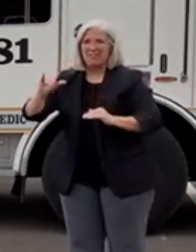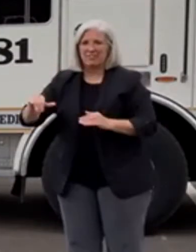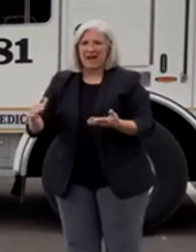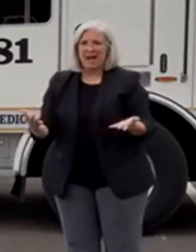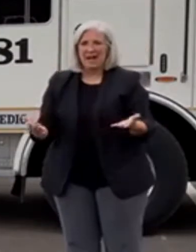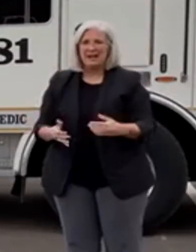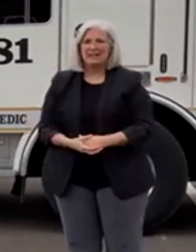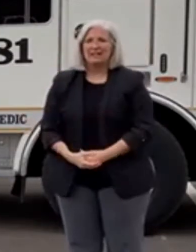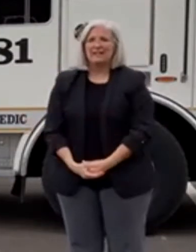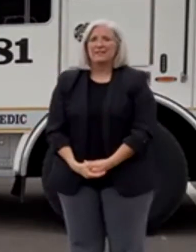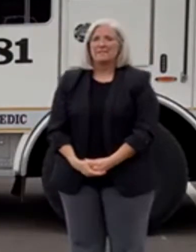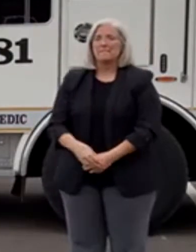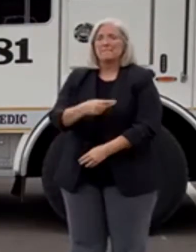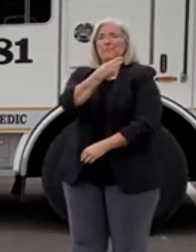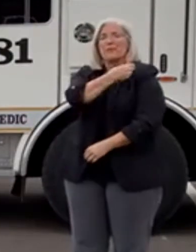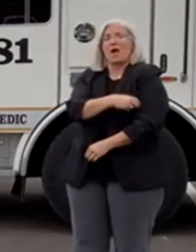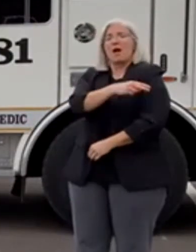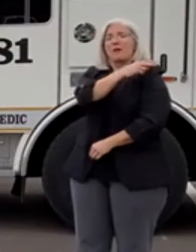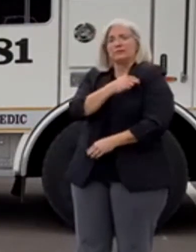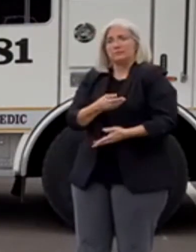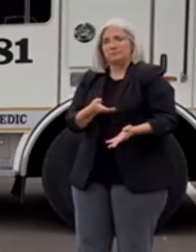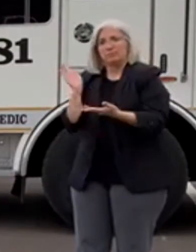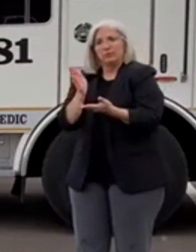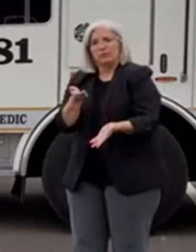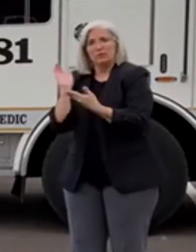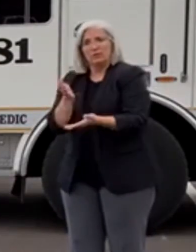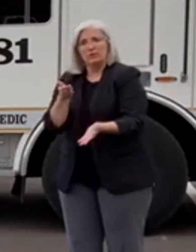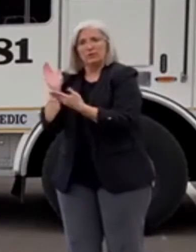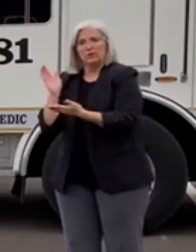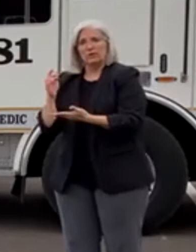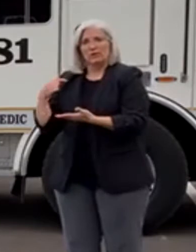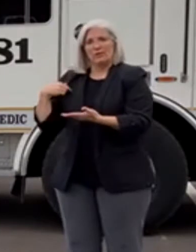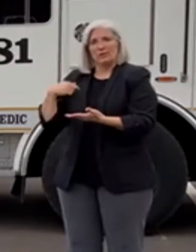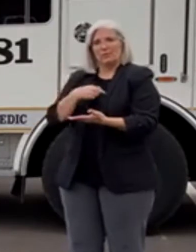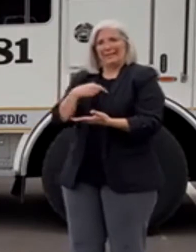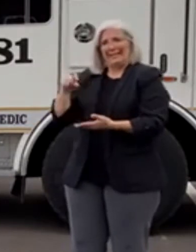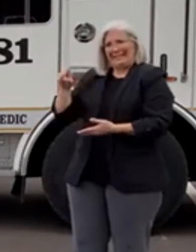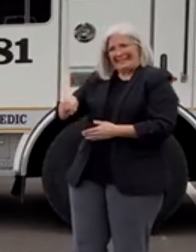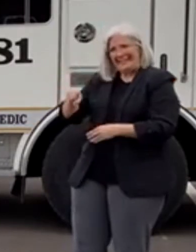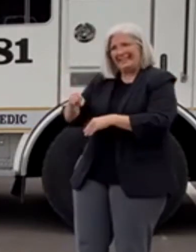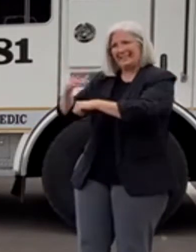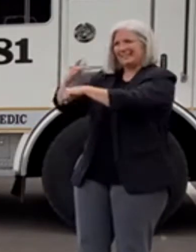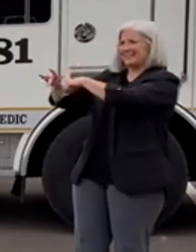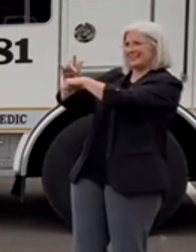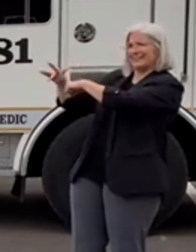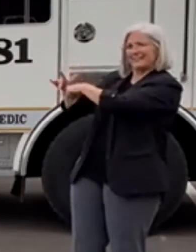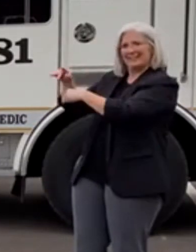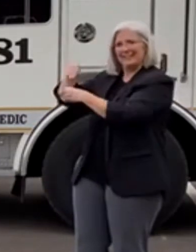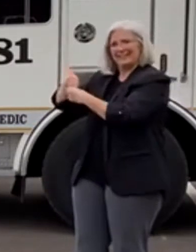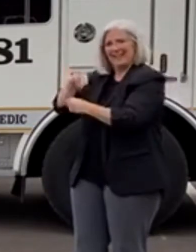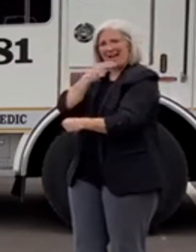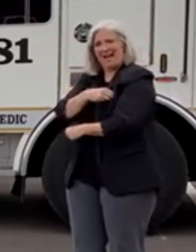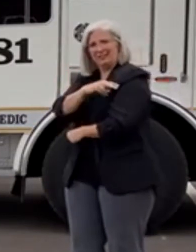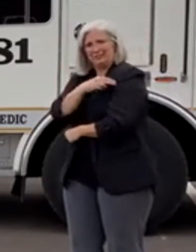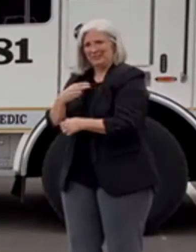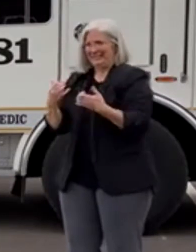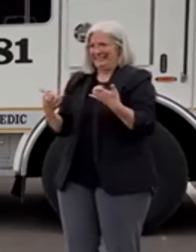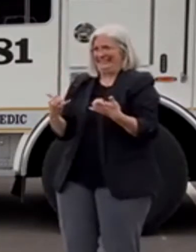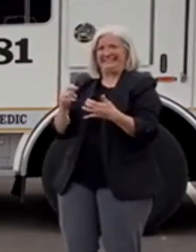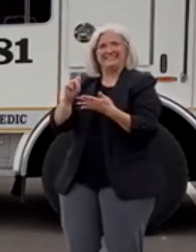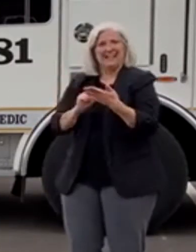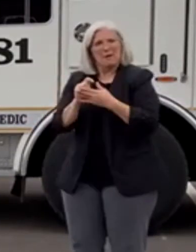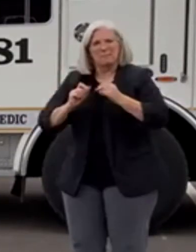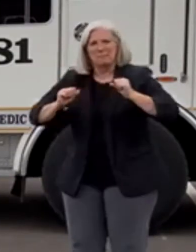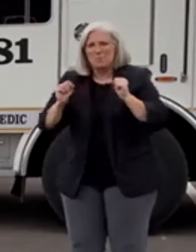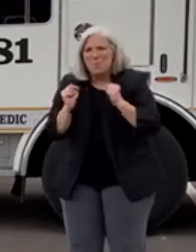Hospitalizations. We need our hospitals. Not only is this the winter season when we see more flu, but